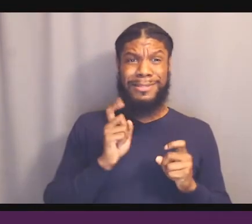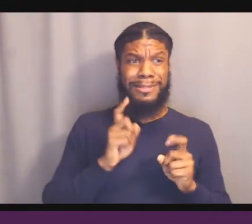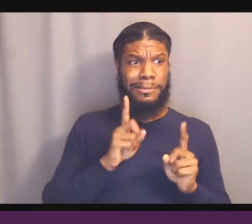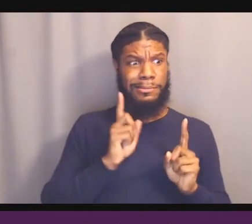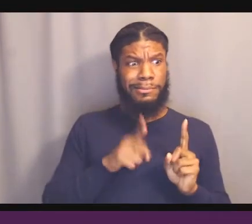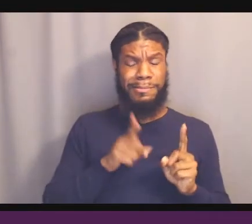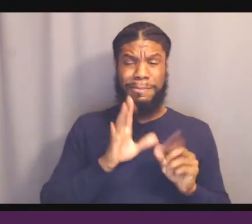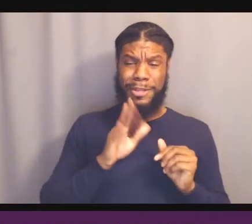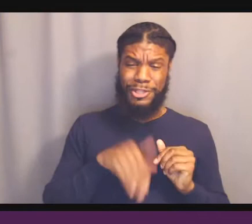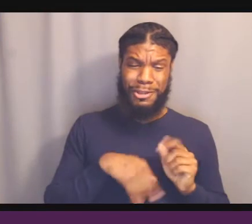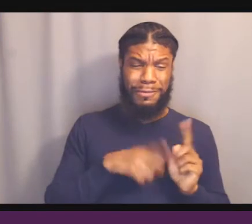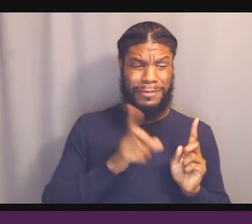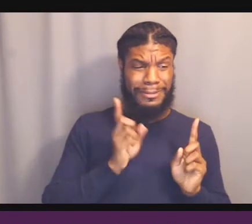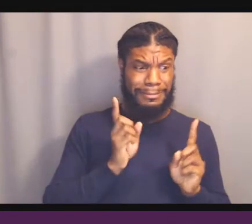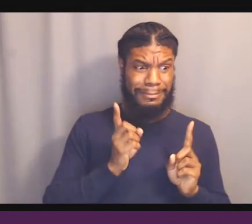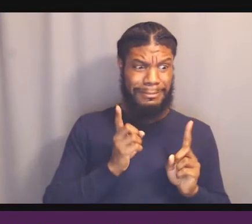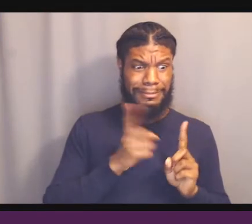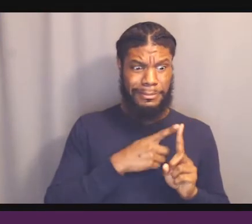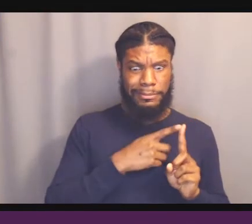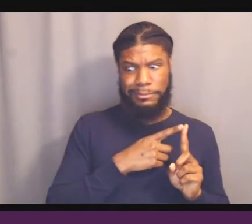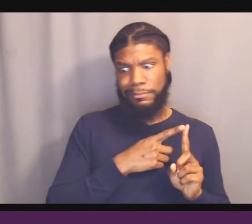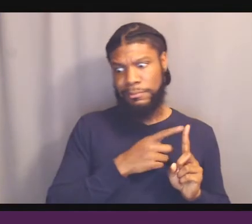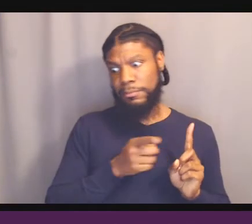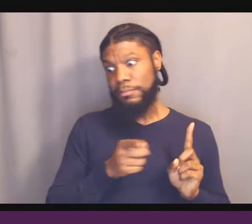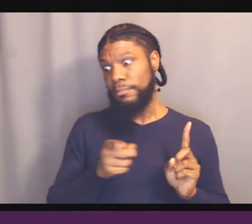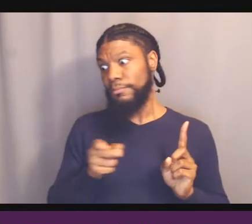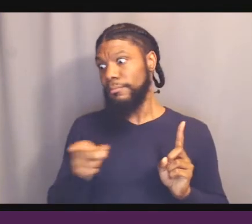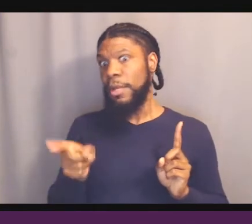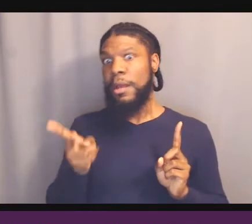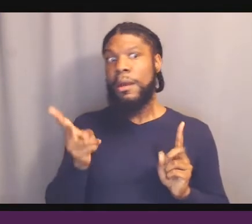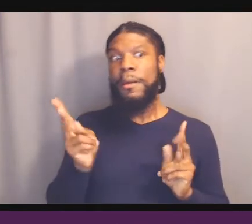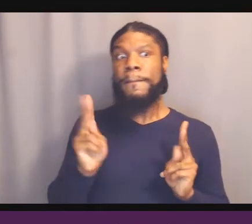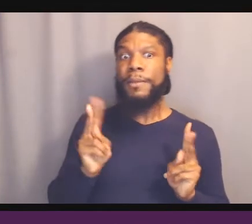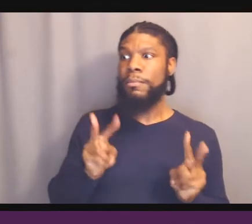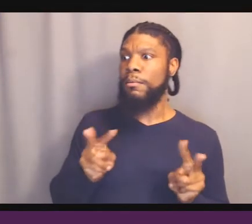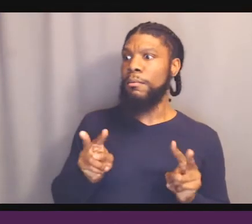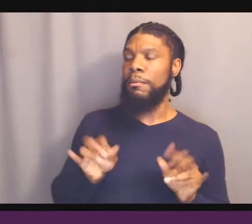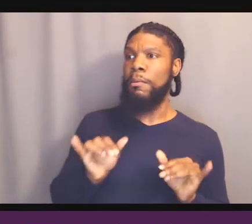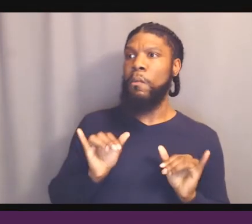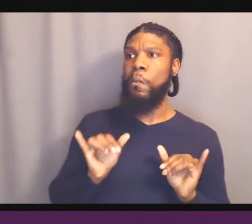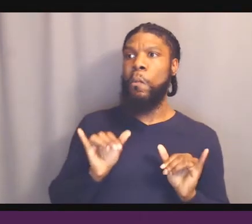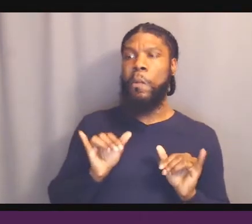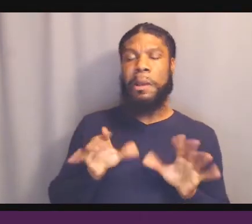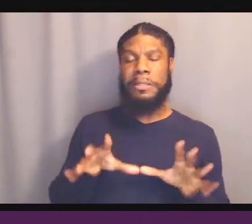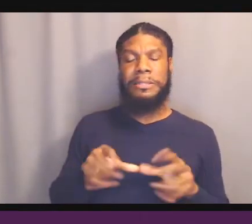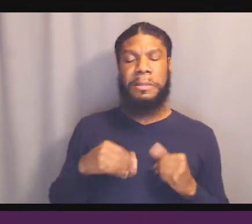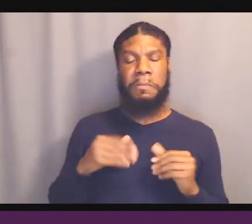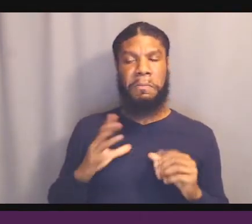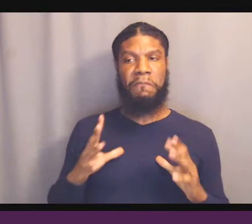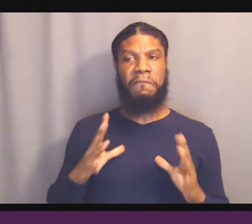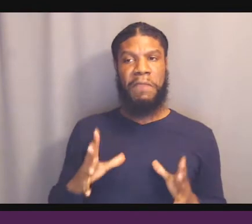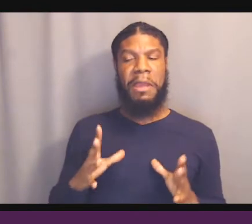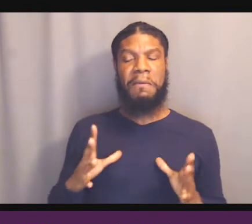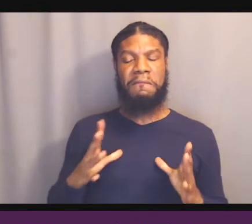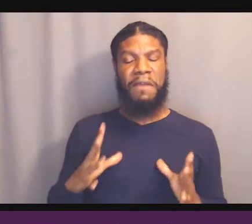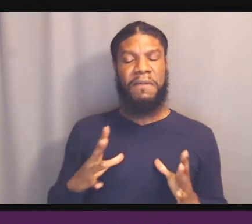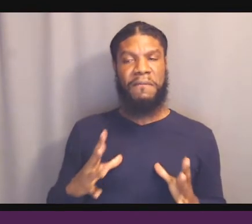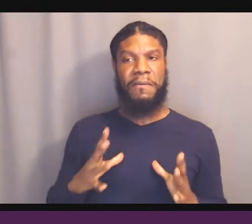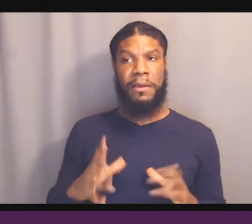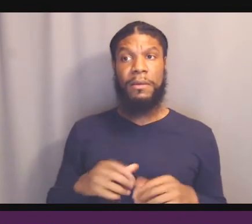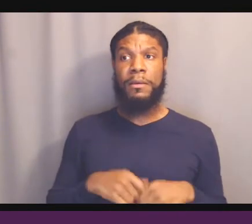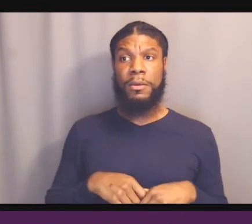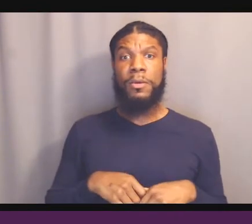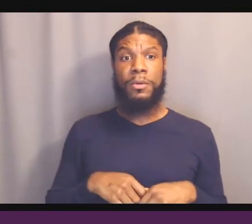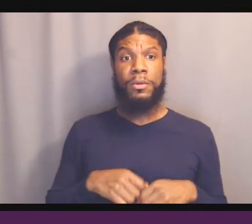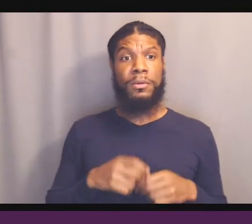that people have accepted her condition and the fact that it's not contagious. Oh, God. So she's not deemed as unclean